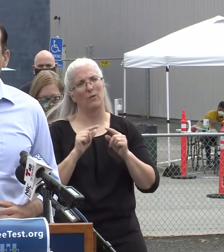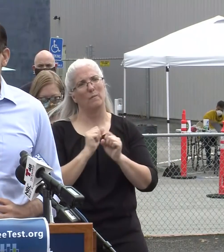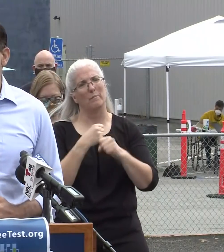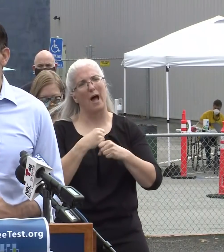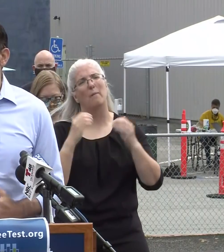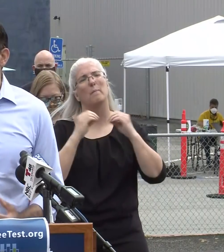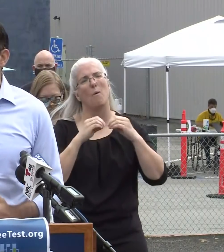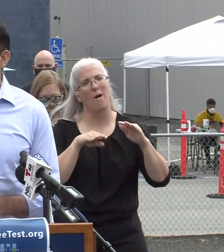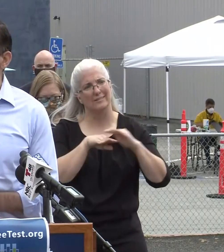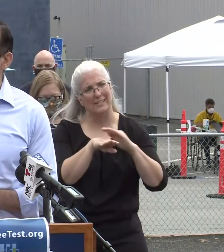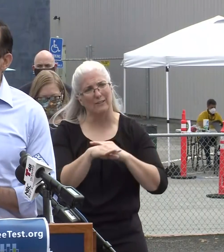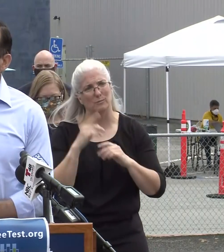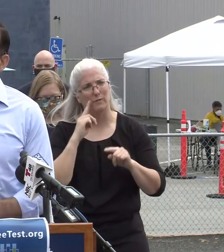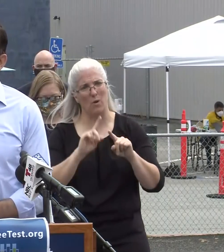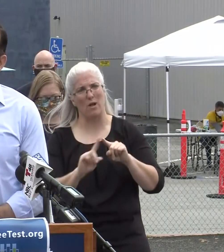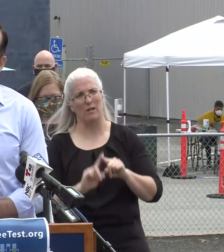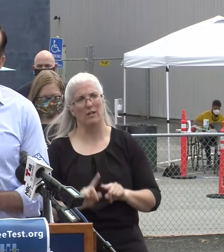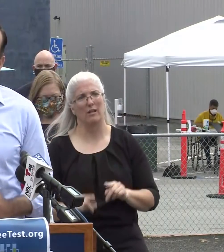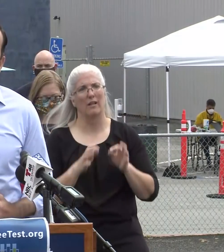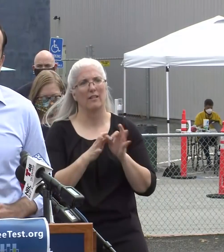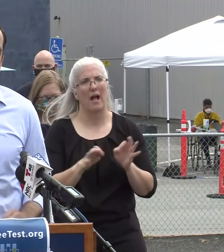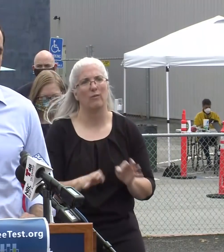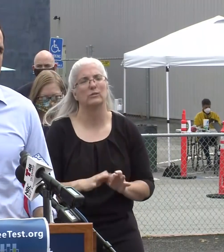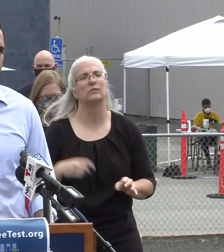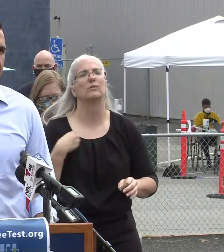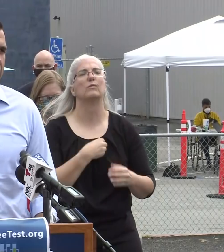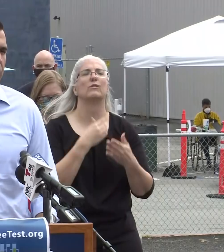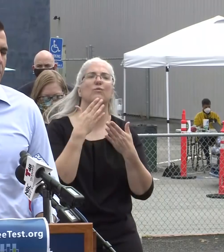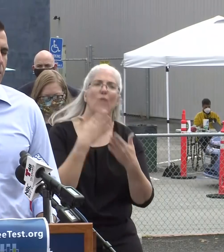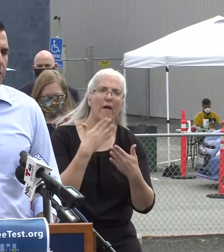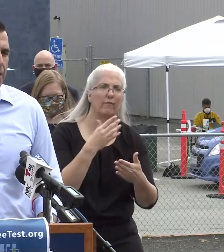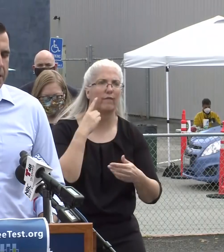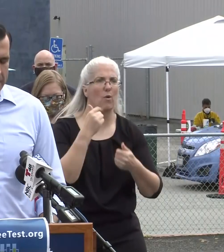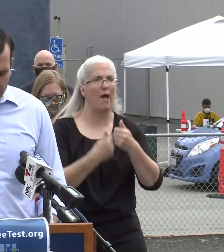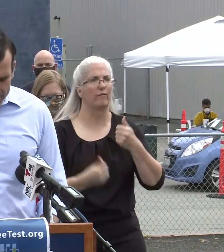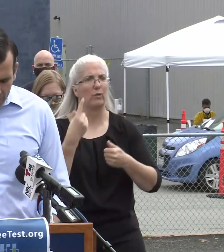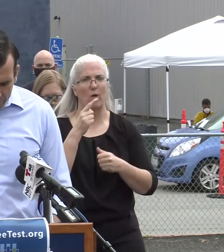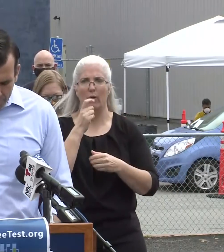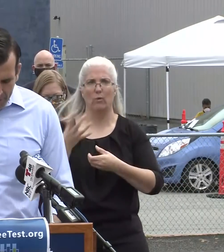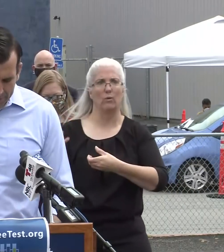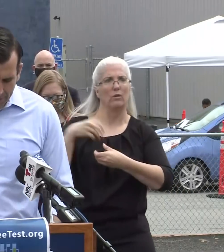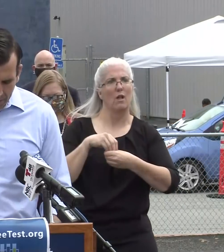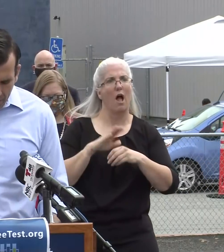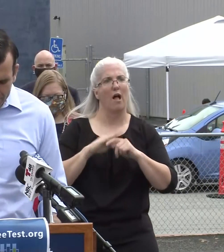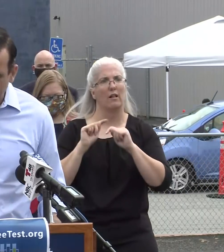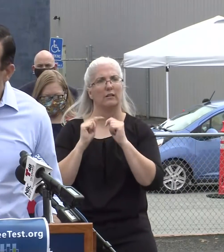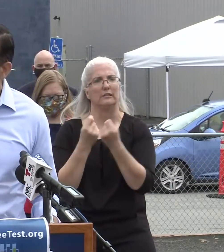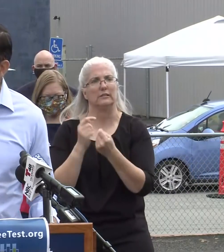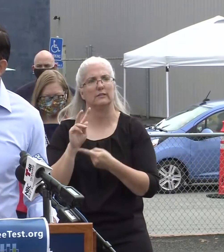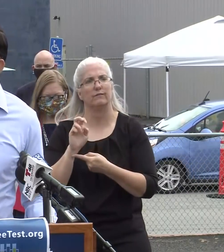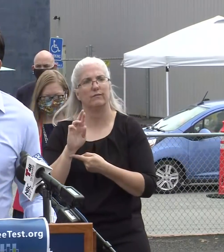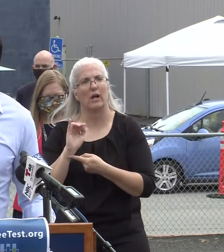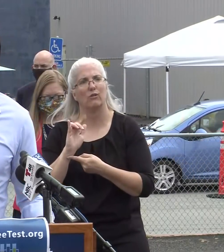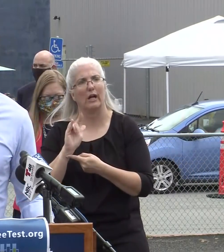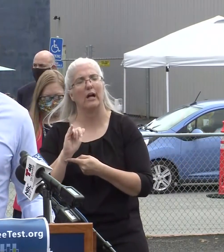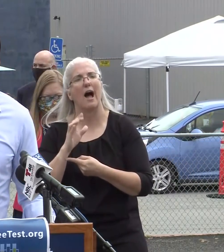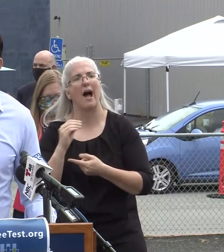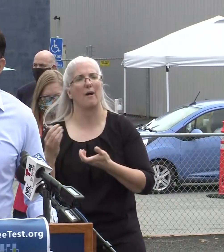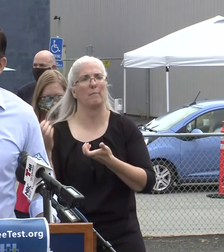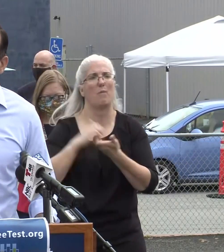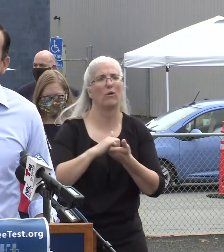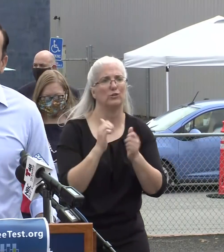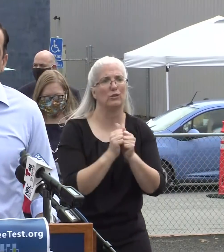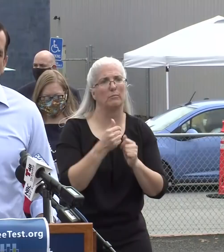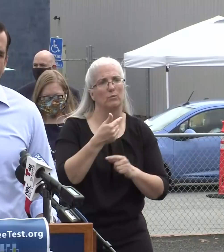Really grateful for everyone, the Verily team and their parent company, Google/Alphabet, Javier Gonzalez, who